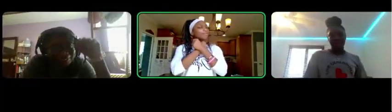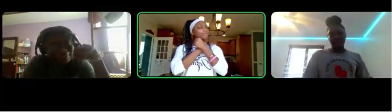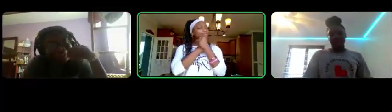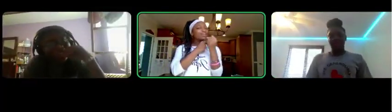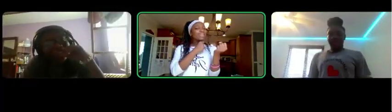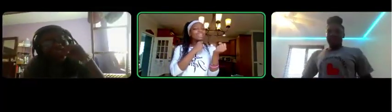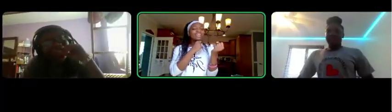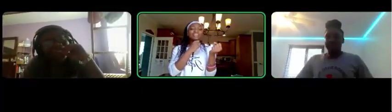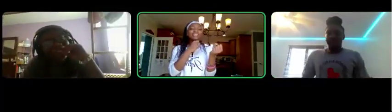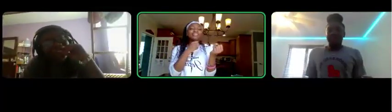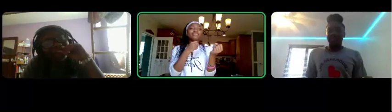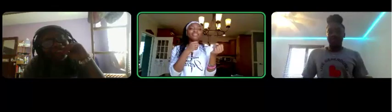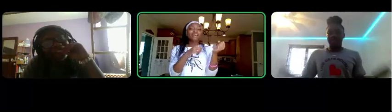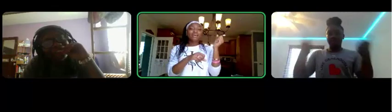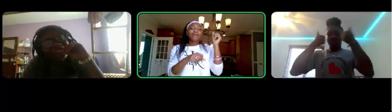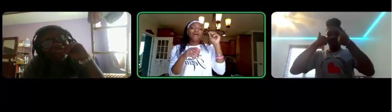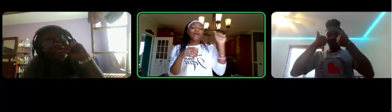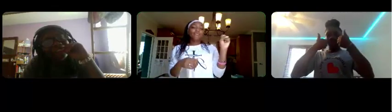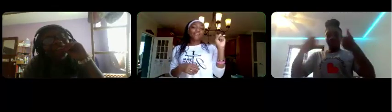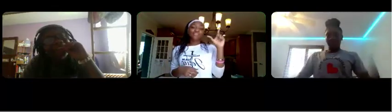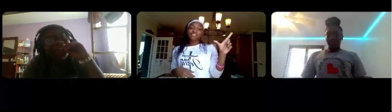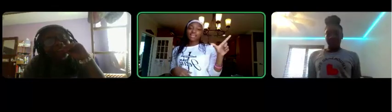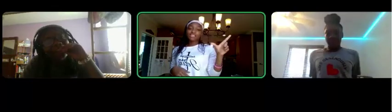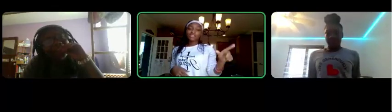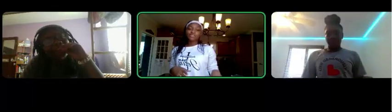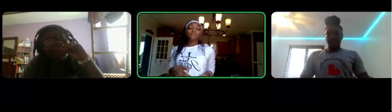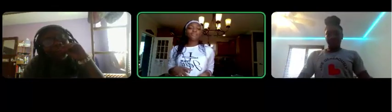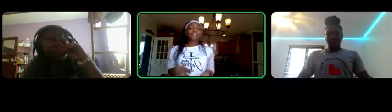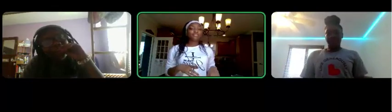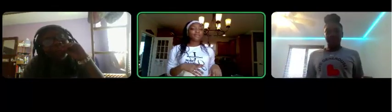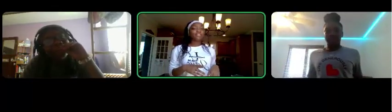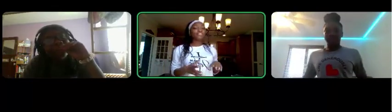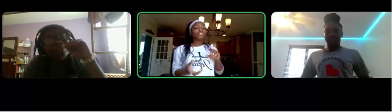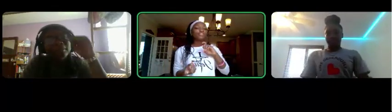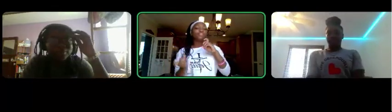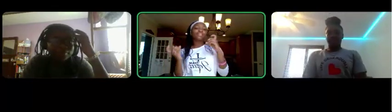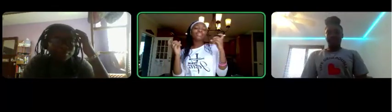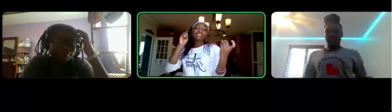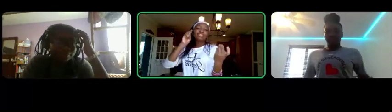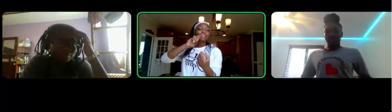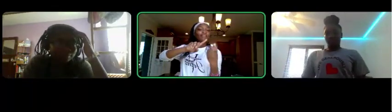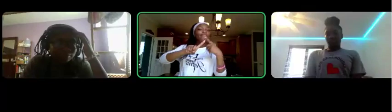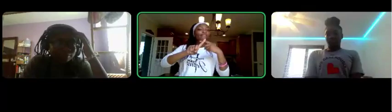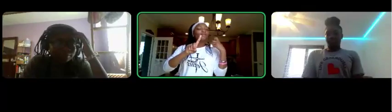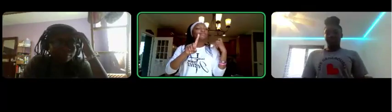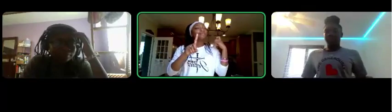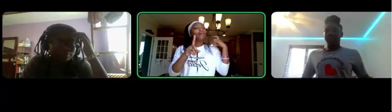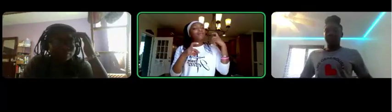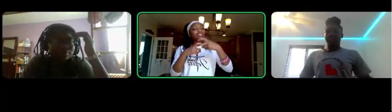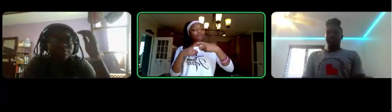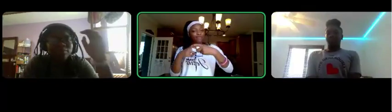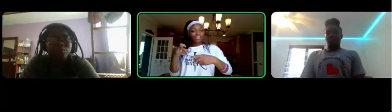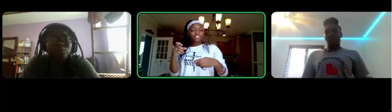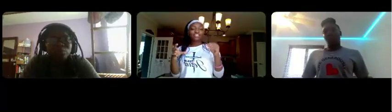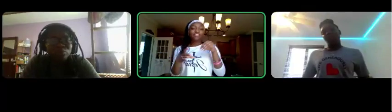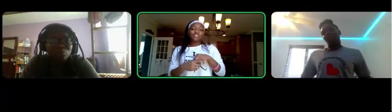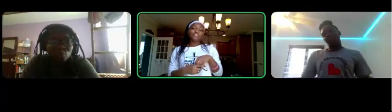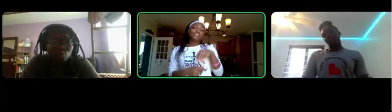Cristo in American Sign Language, but it's been translated from Spanish into